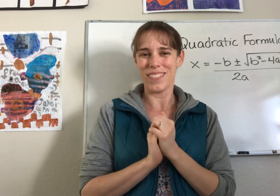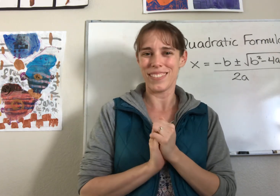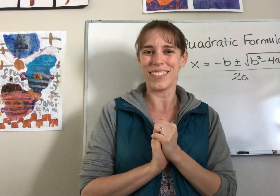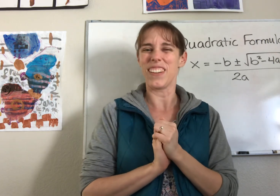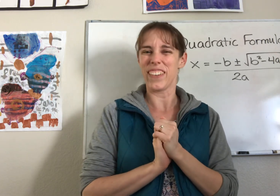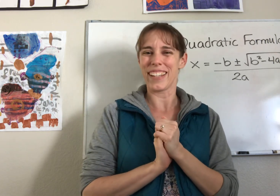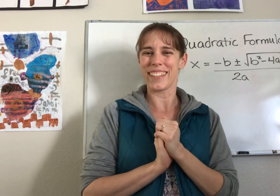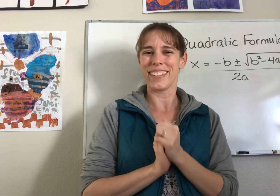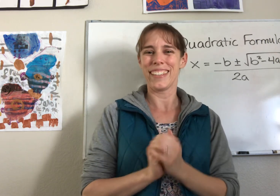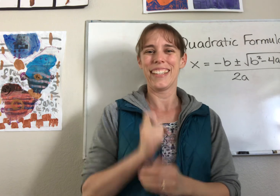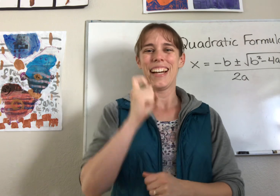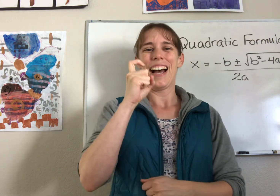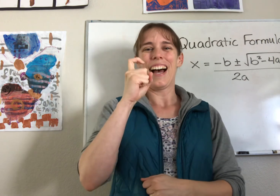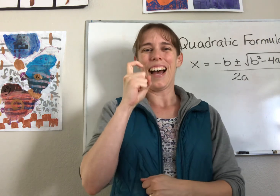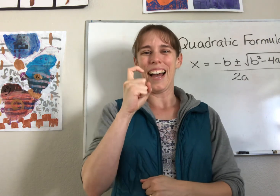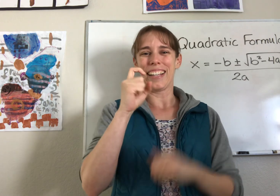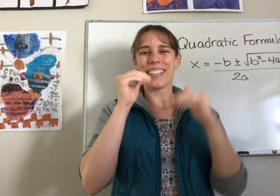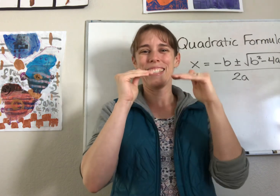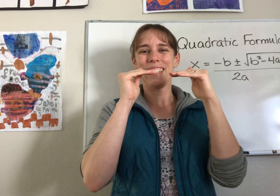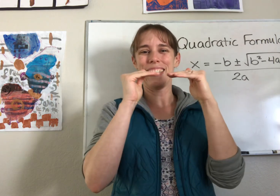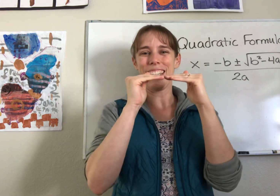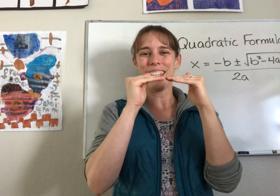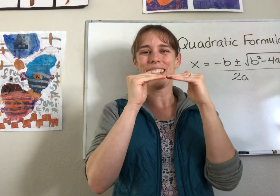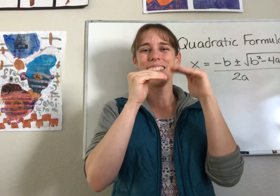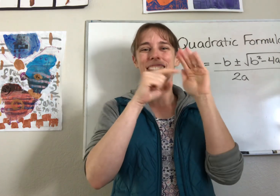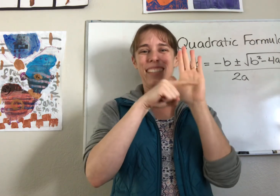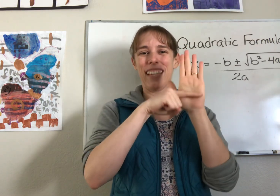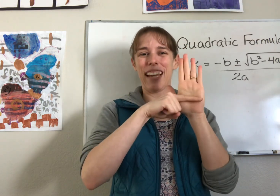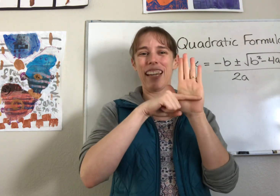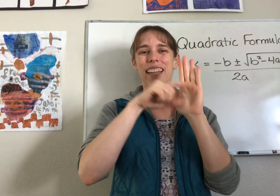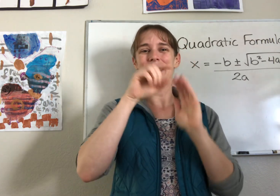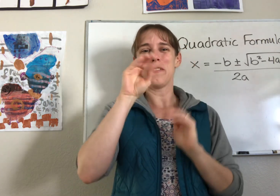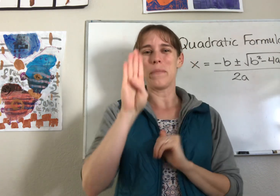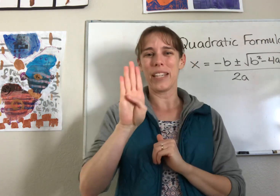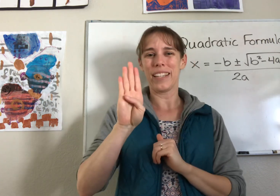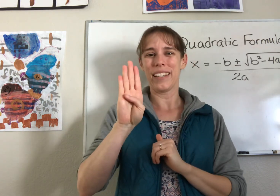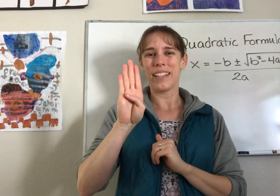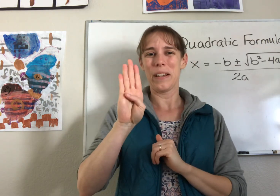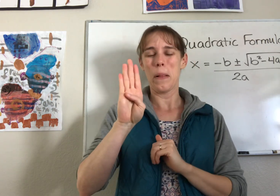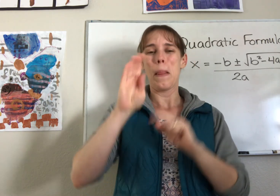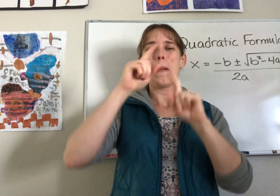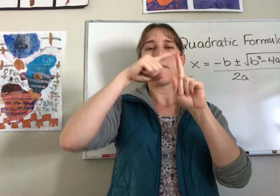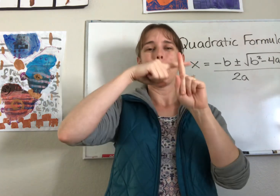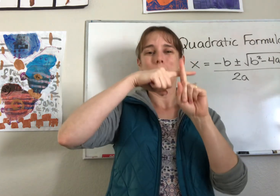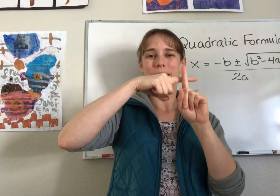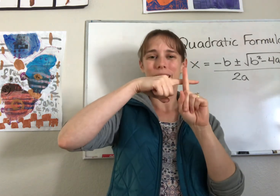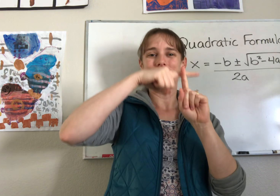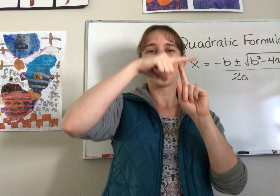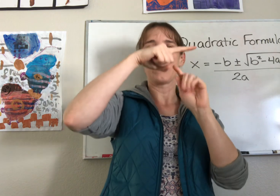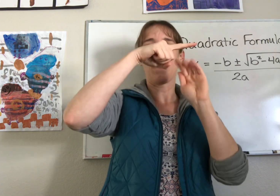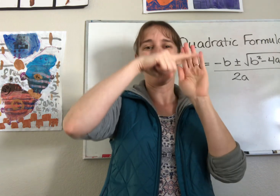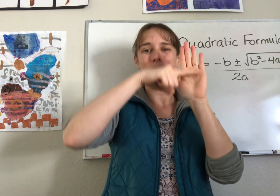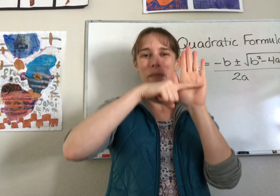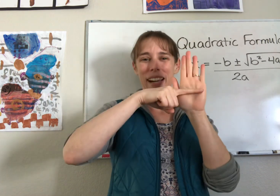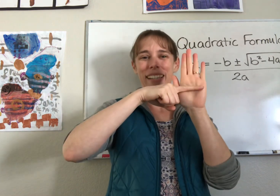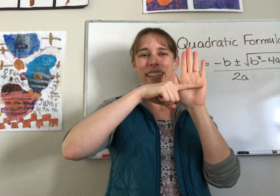A little faster. X equals negative B plus or minus